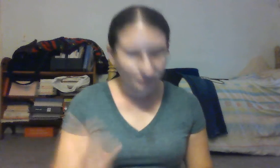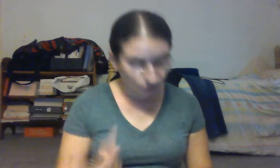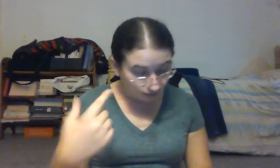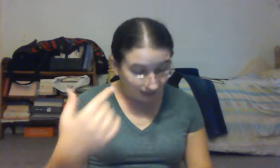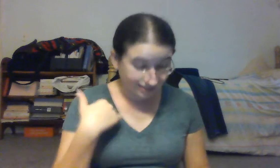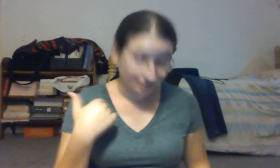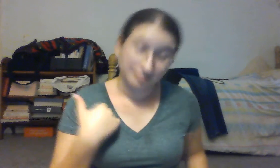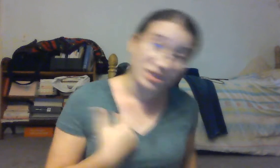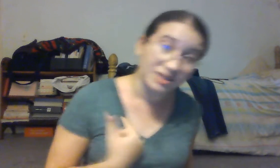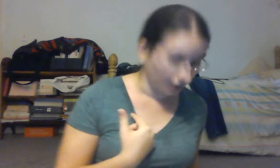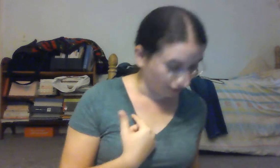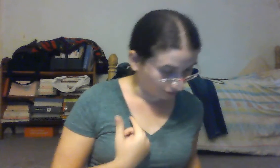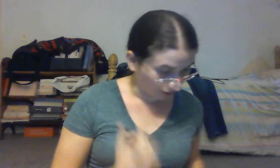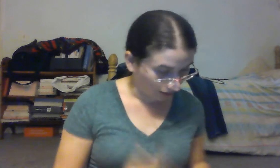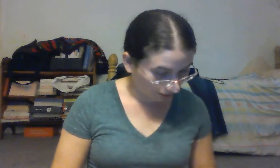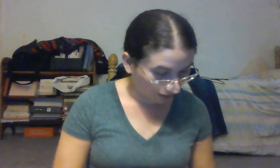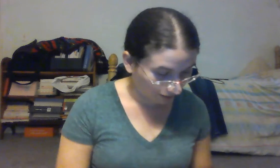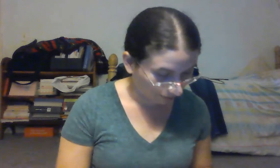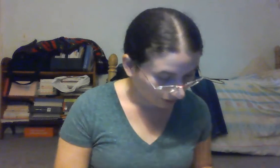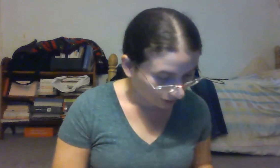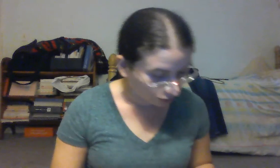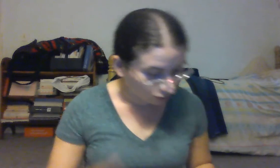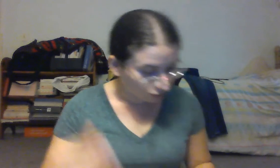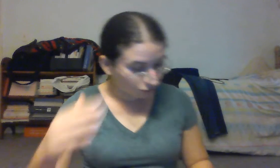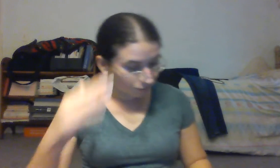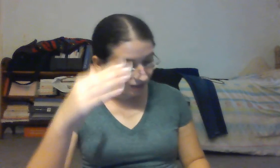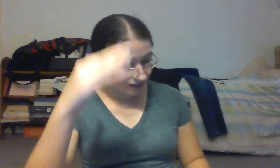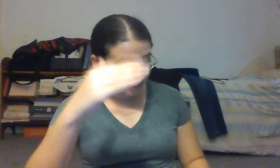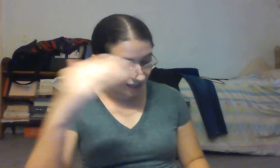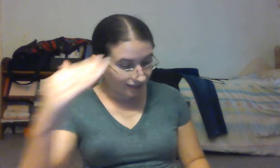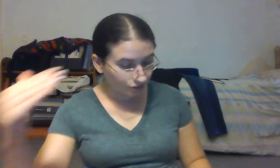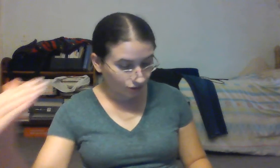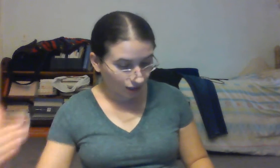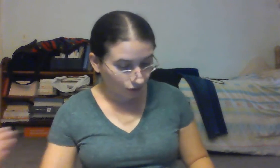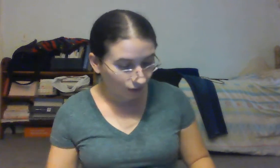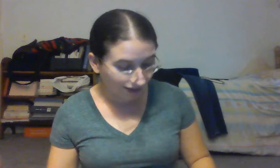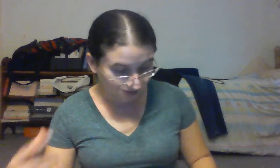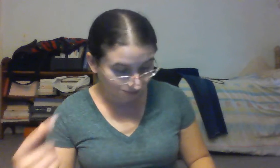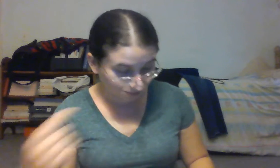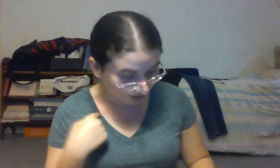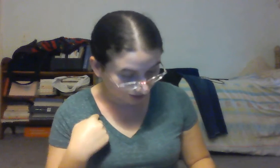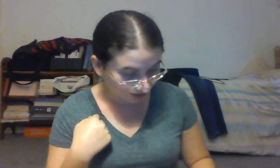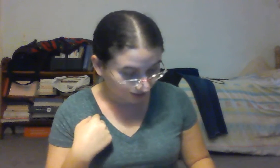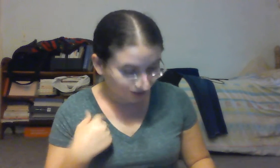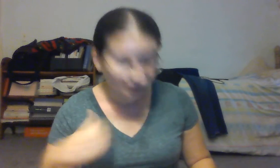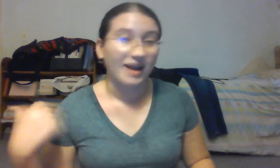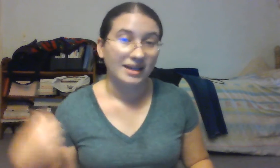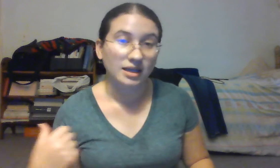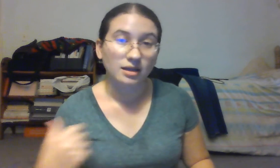You asked me yesterday, not him. So it would be yesterday you asked me, not he.